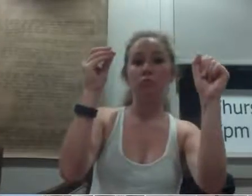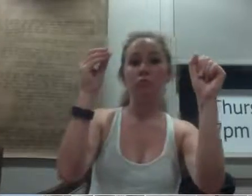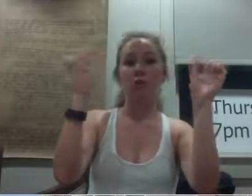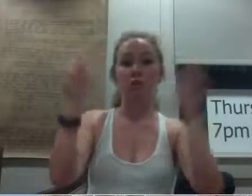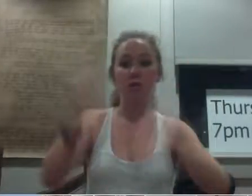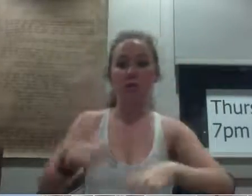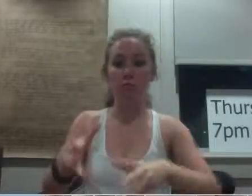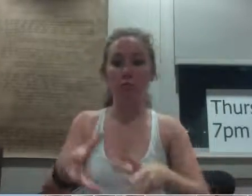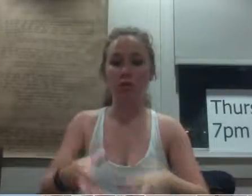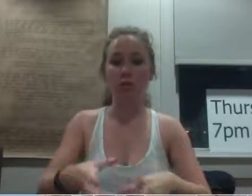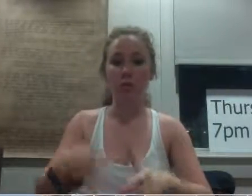accepted by the president